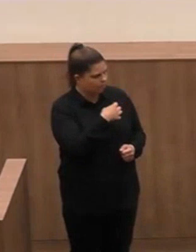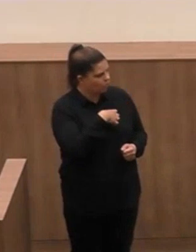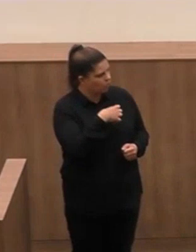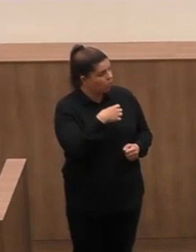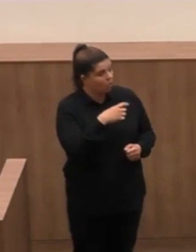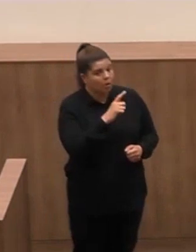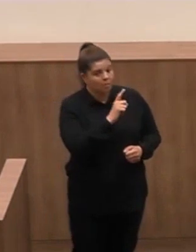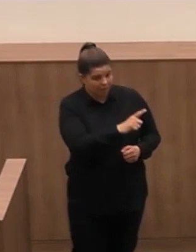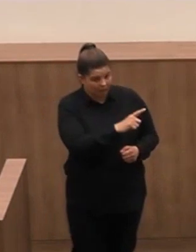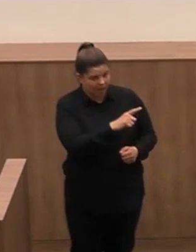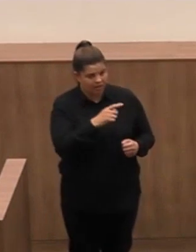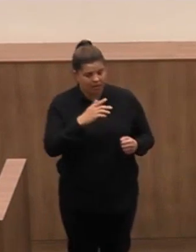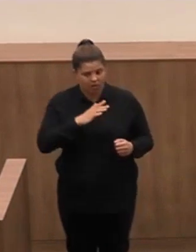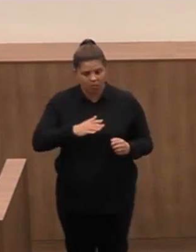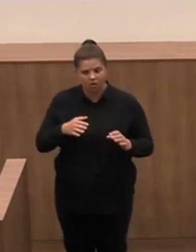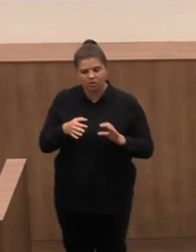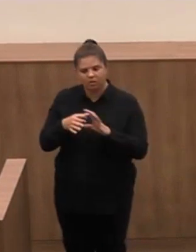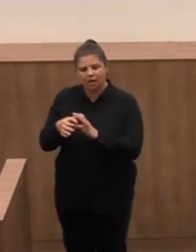Sam and Alex,